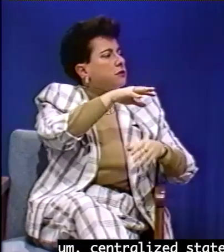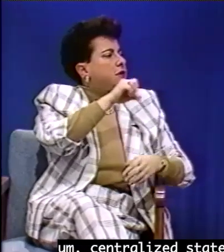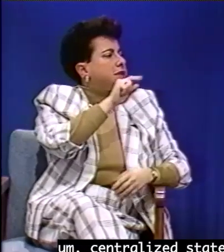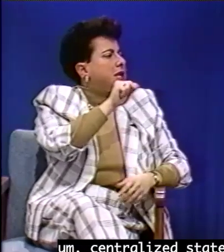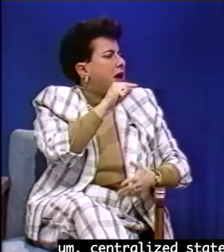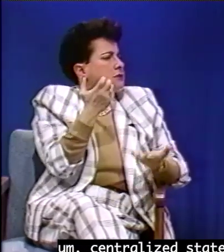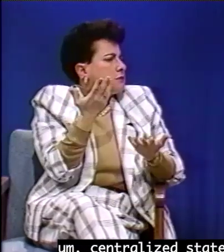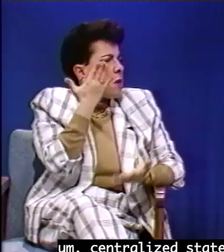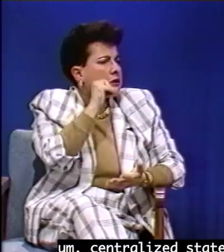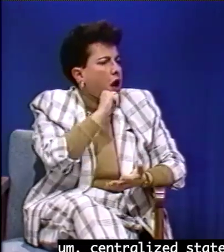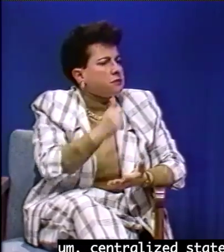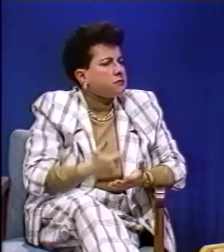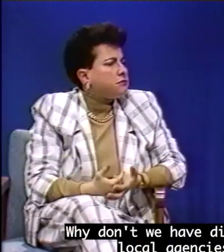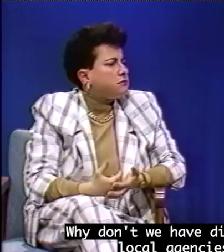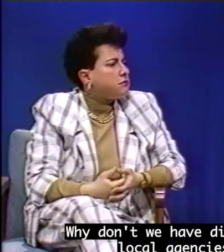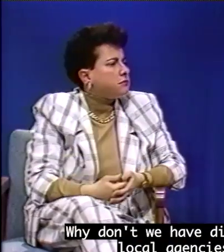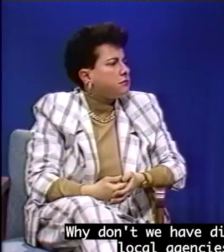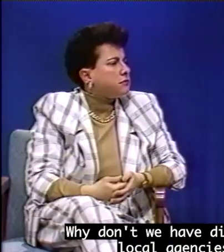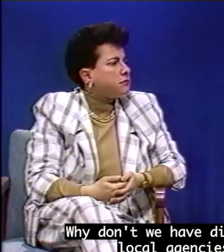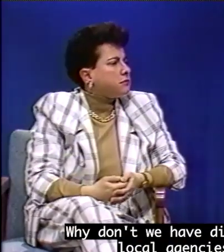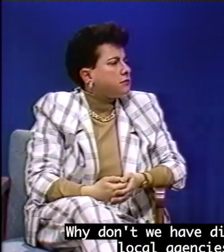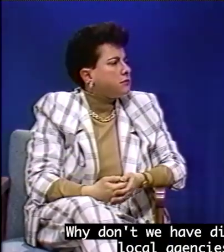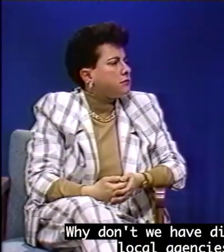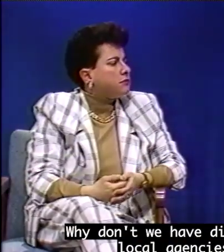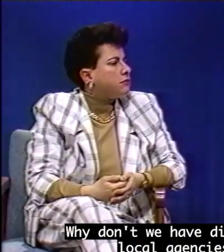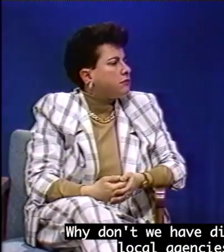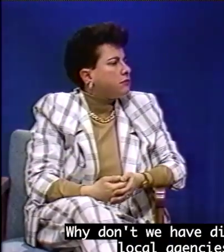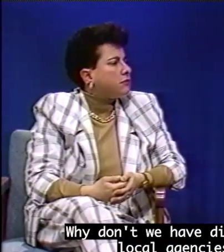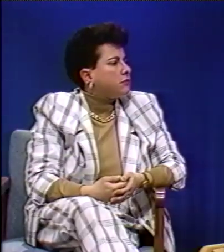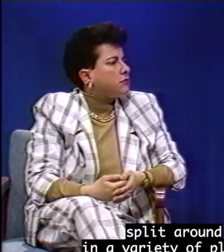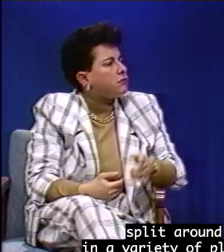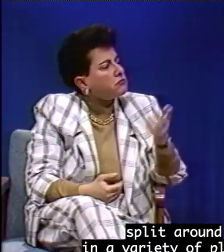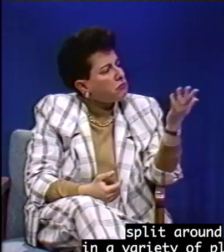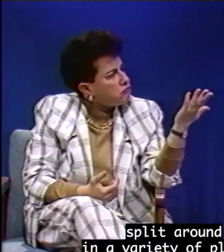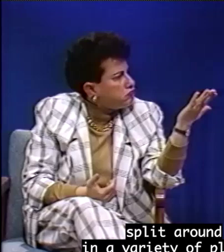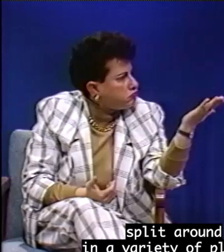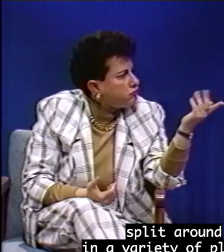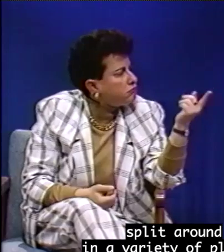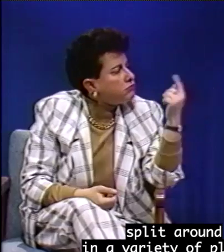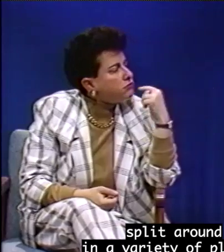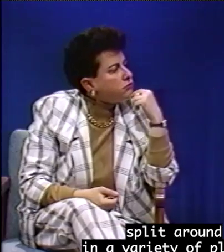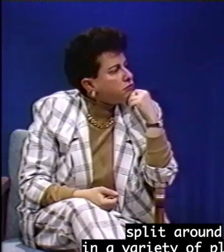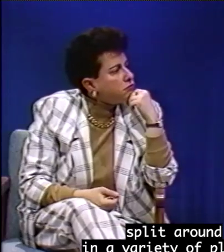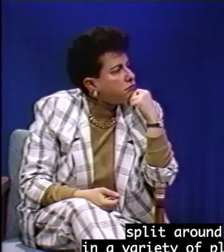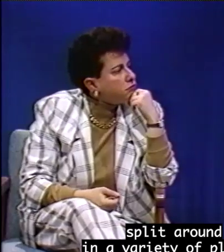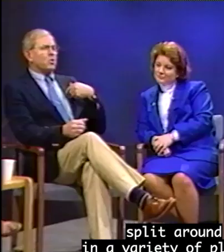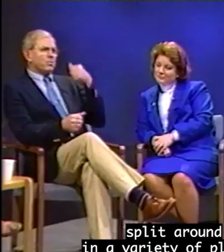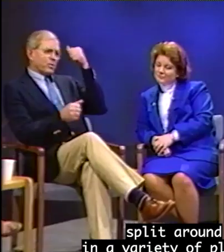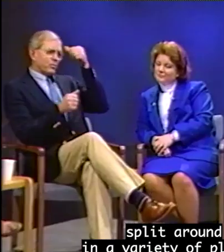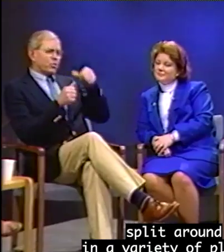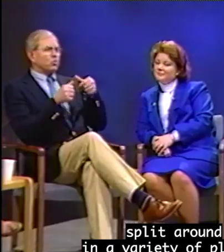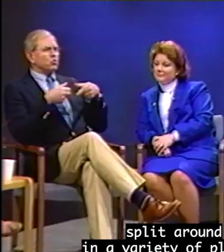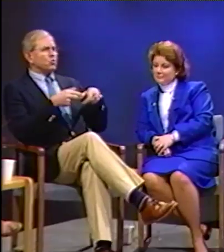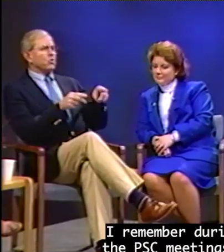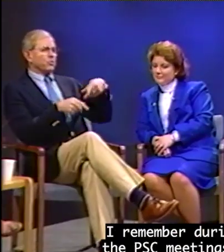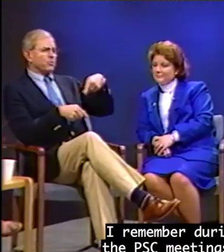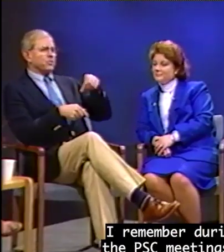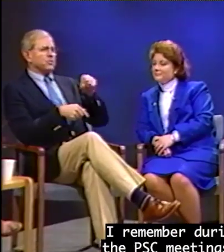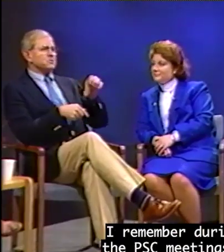centralized state agency? Why don't we have different local agencies split around in a variety of places? I